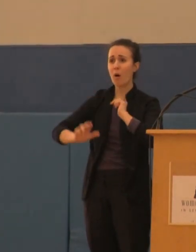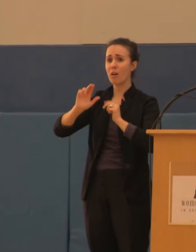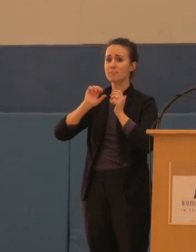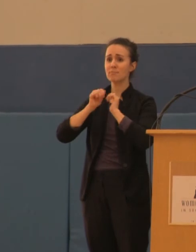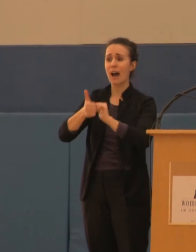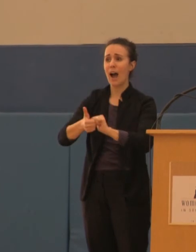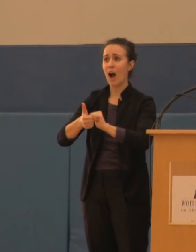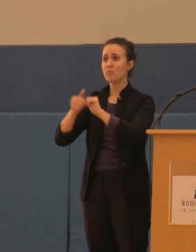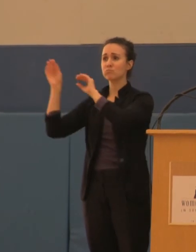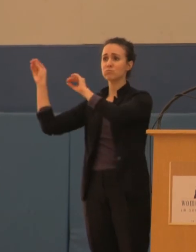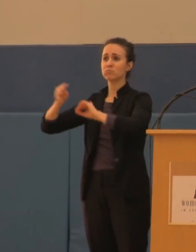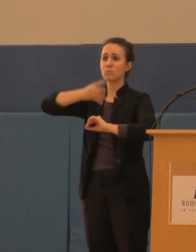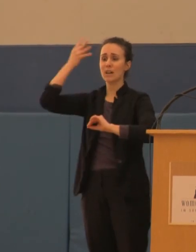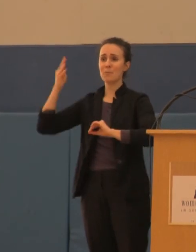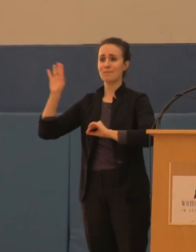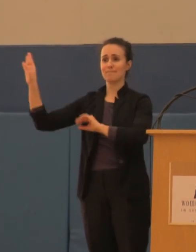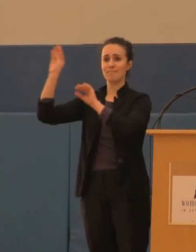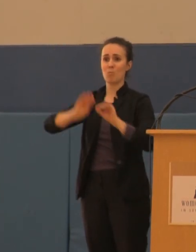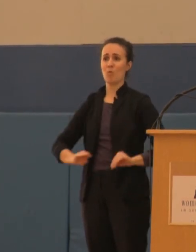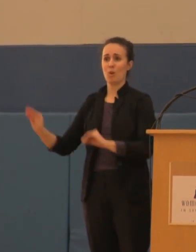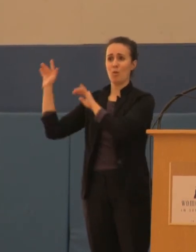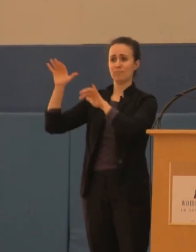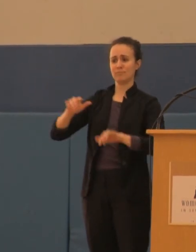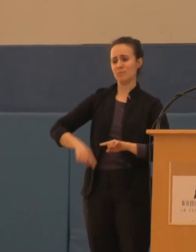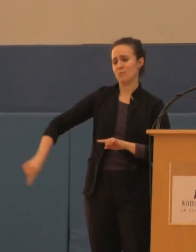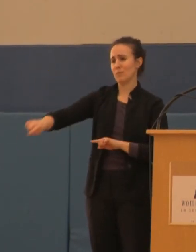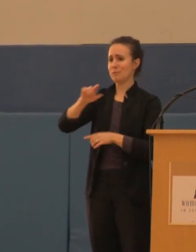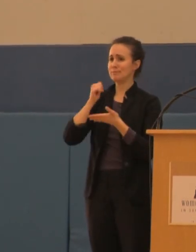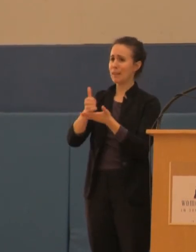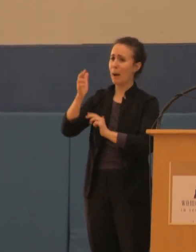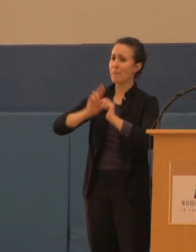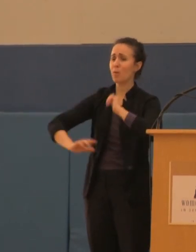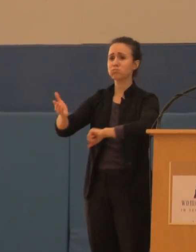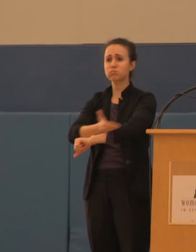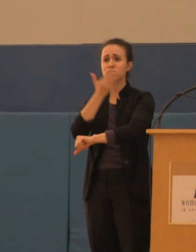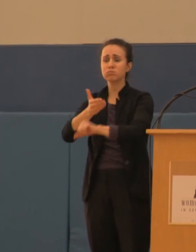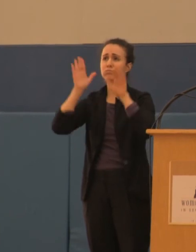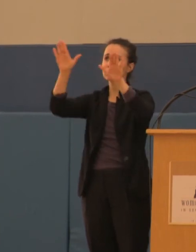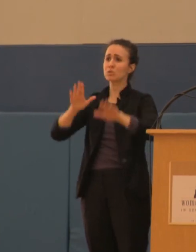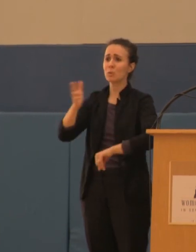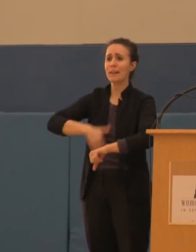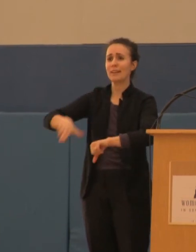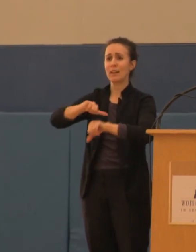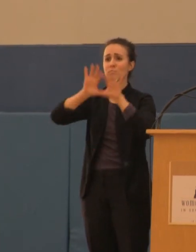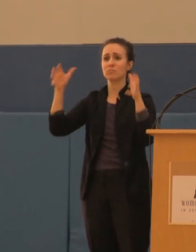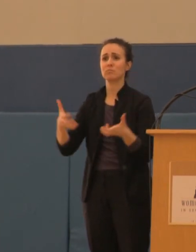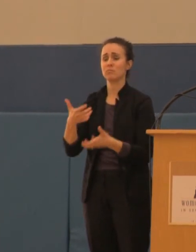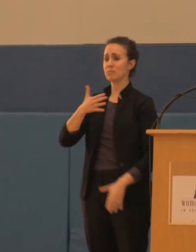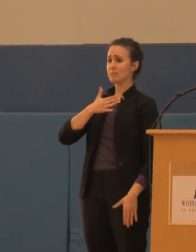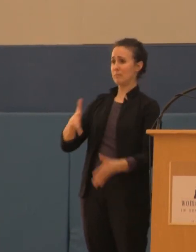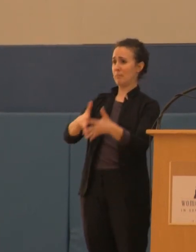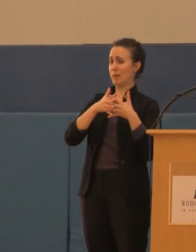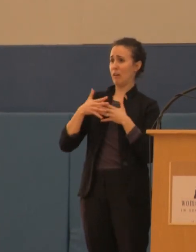immigration. These are the people who built this great nation. The America that I